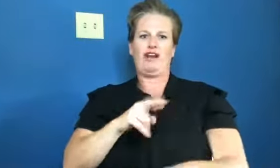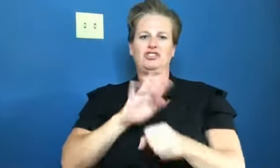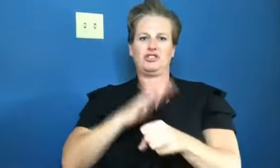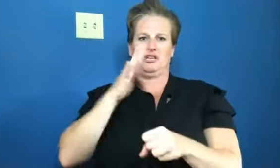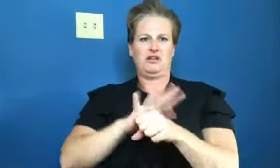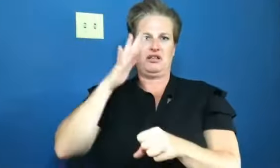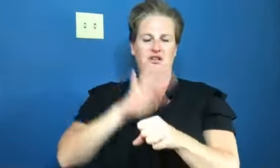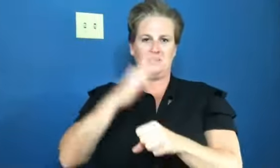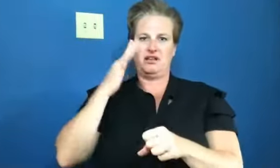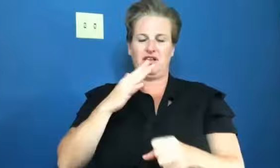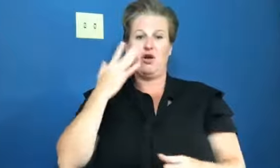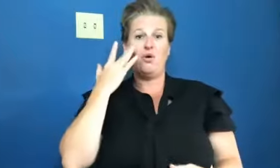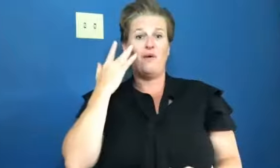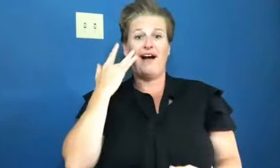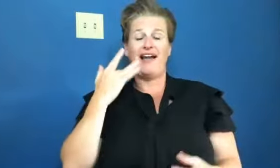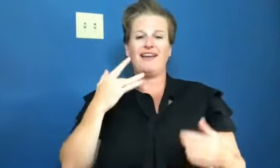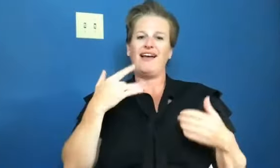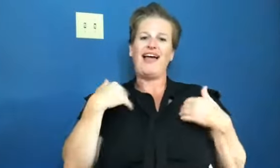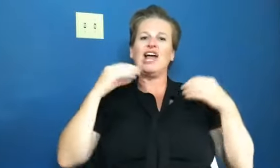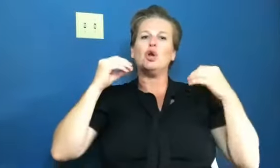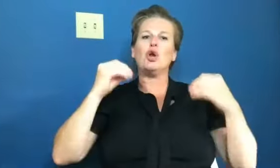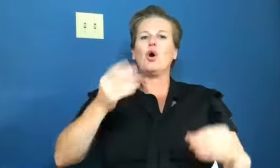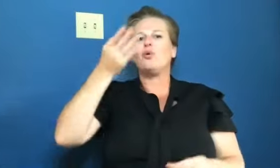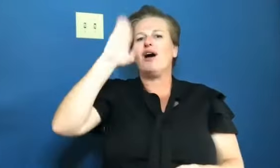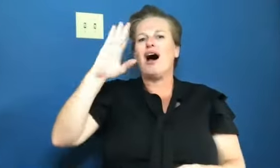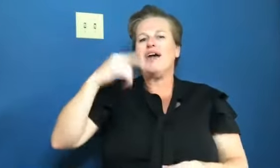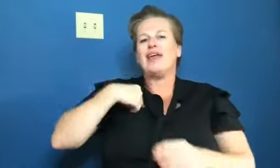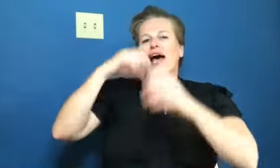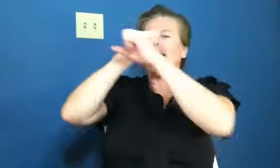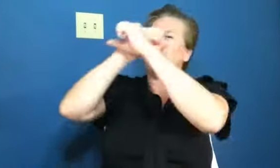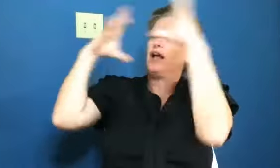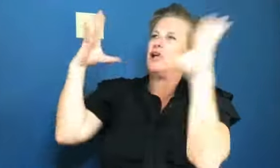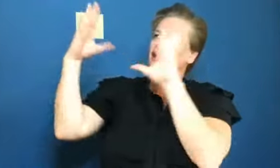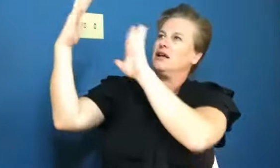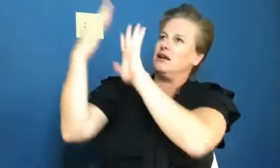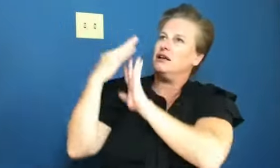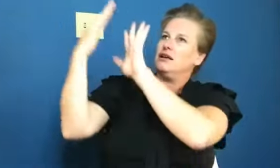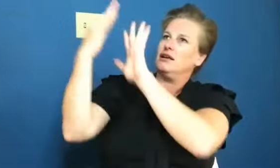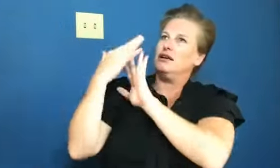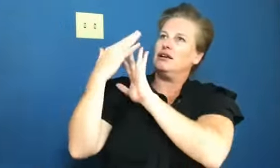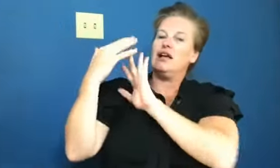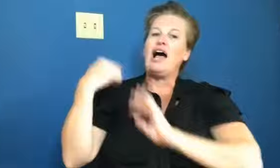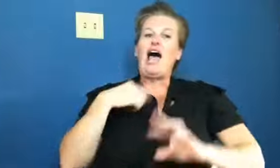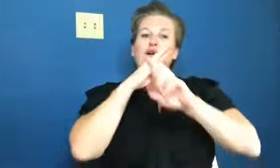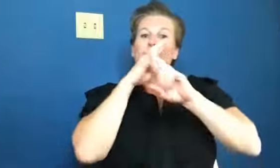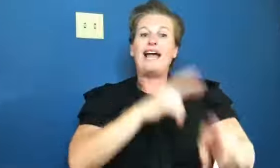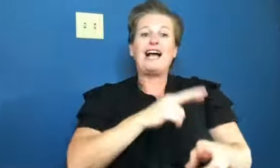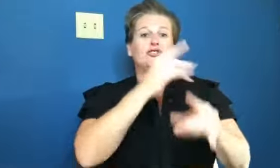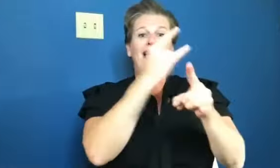no God of my understanding that I was reacting to the alcoholism or any other ism that was going on. And I